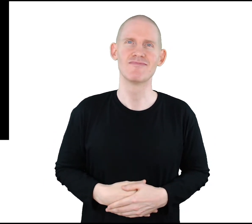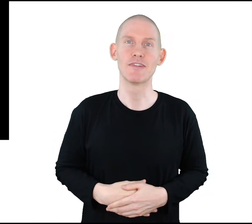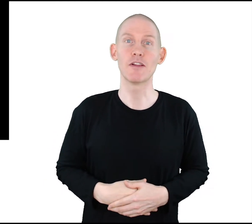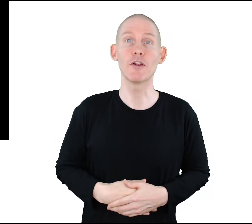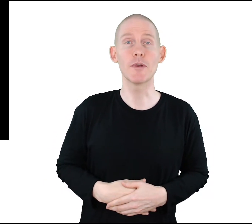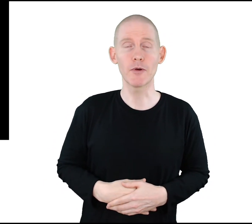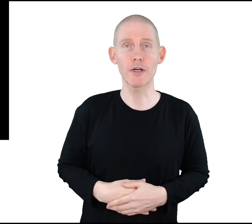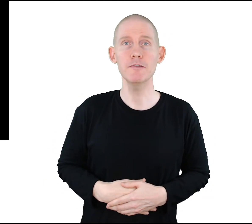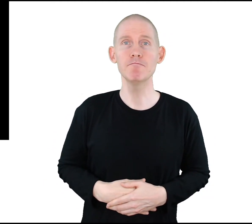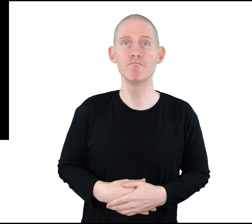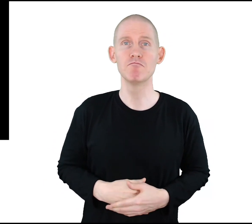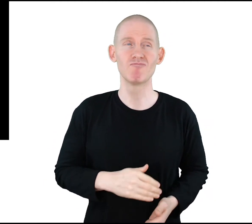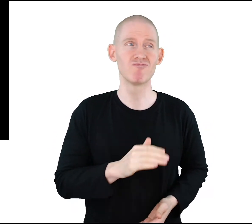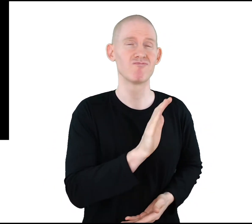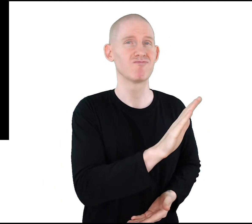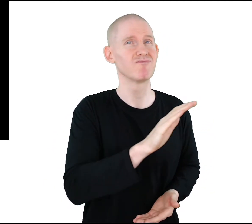A little bit quicker.